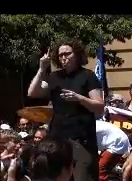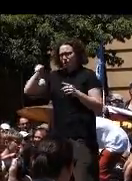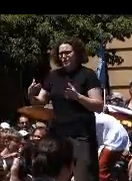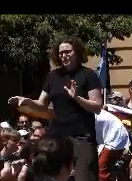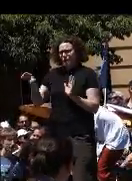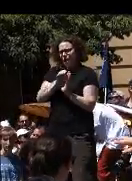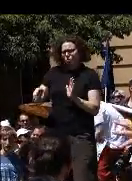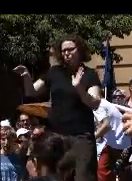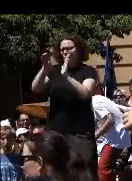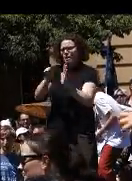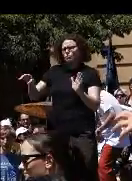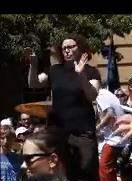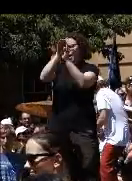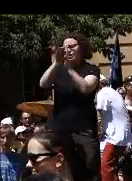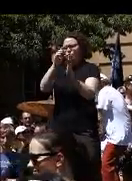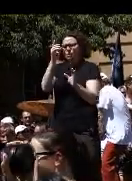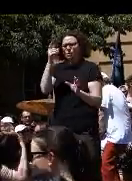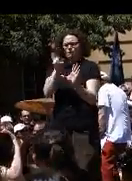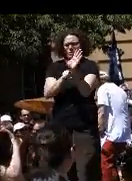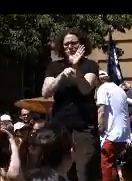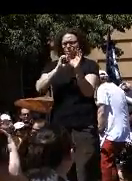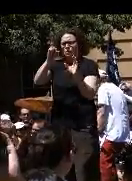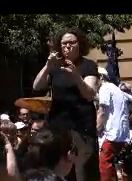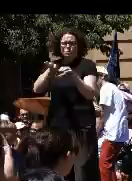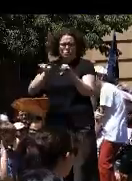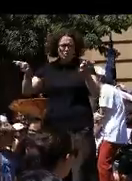year. Absolutely despicable.